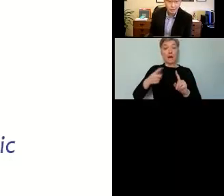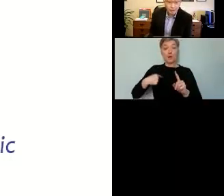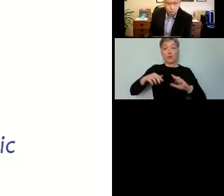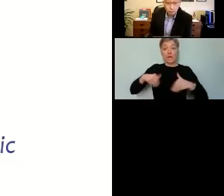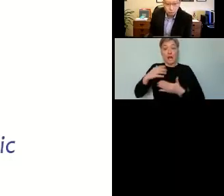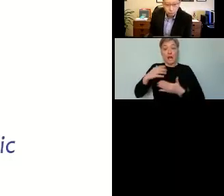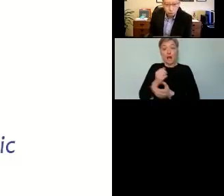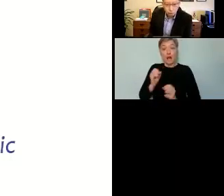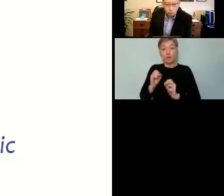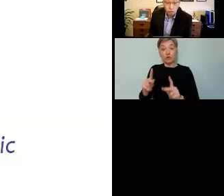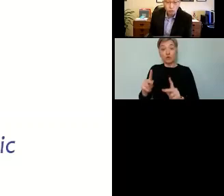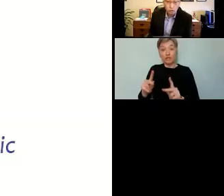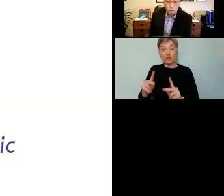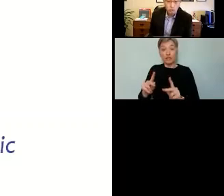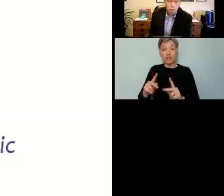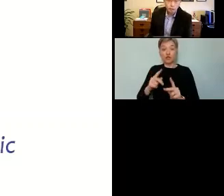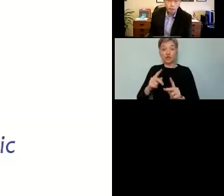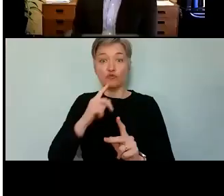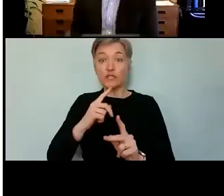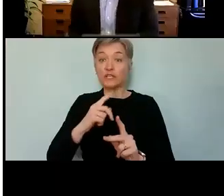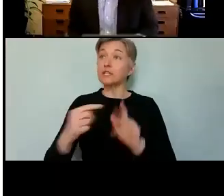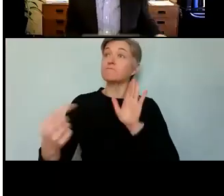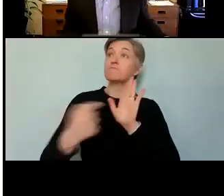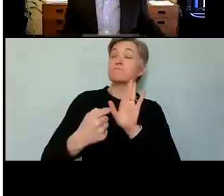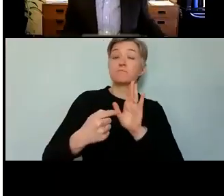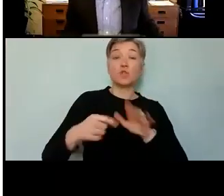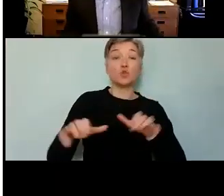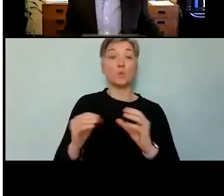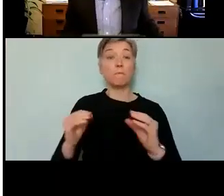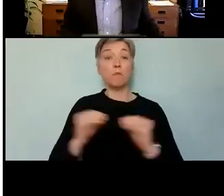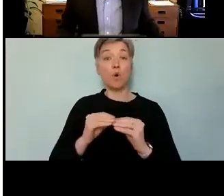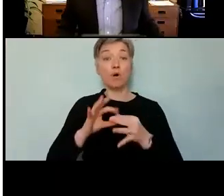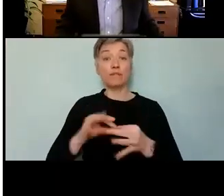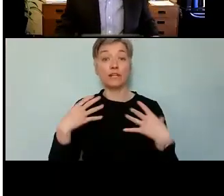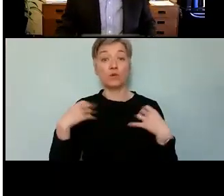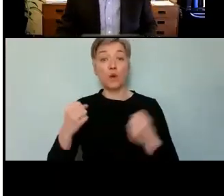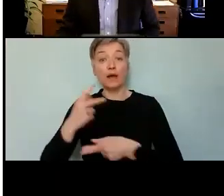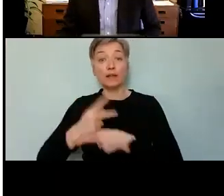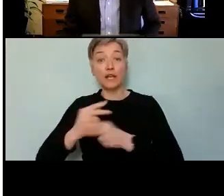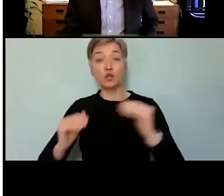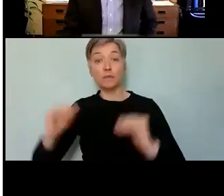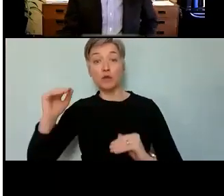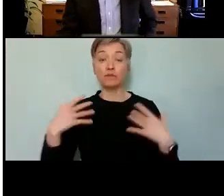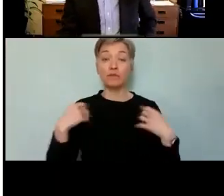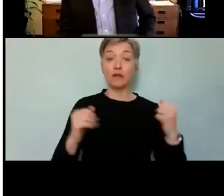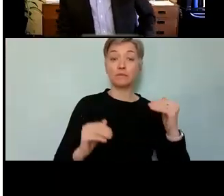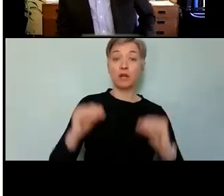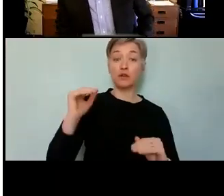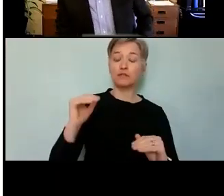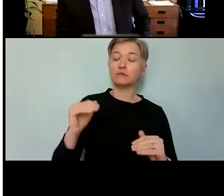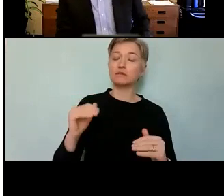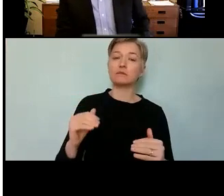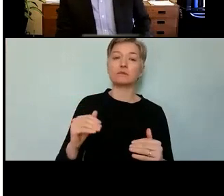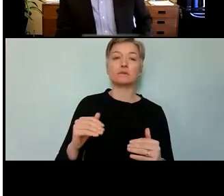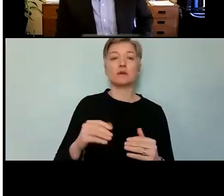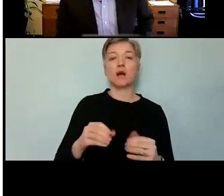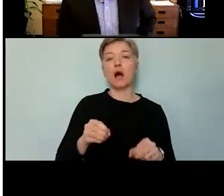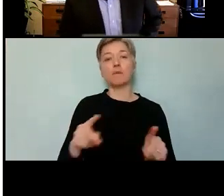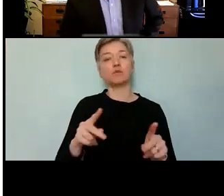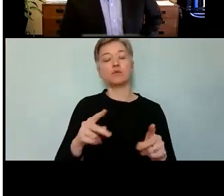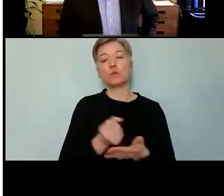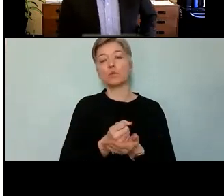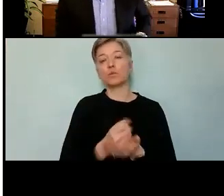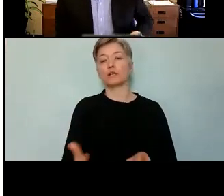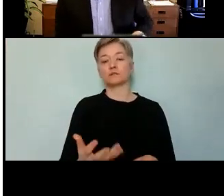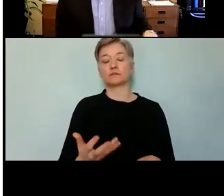and actually do more around health disparities and healthcare disparities, I think that will have been the missed opportunity of a